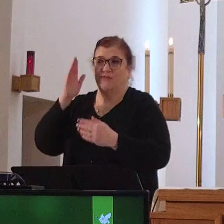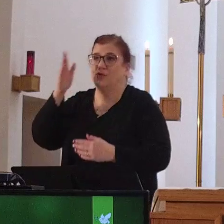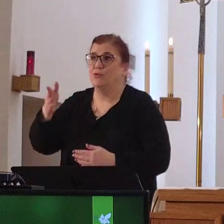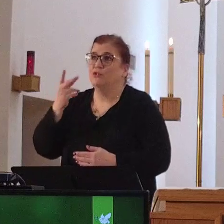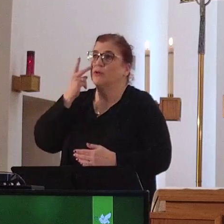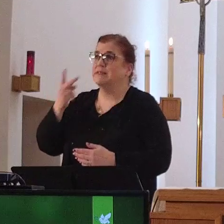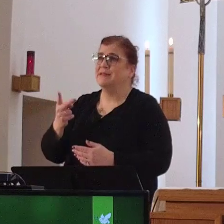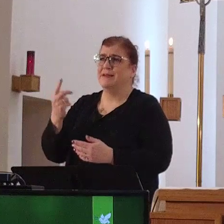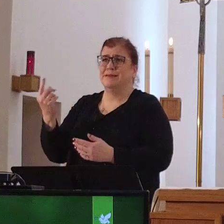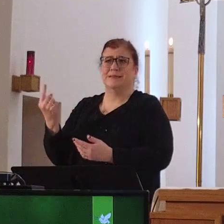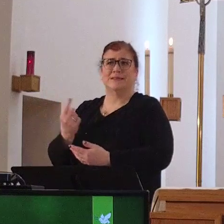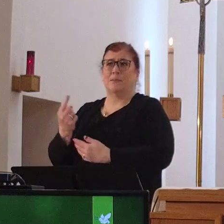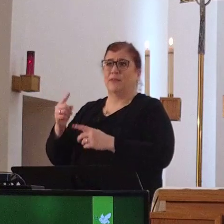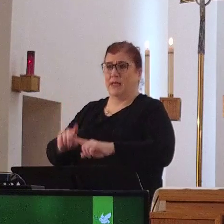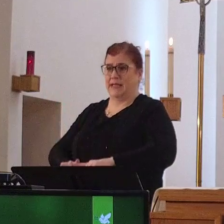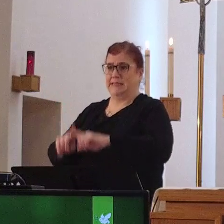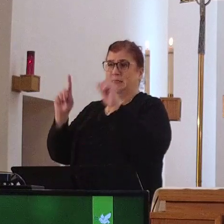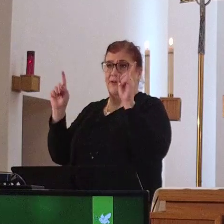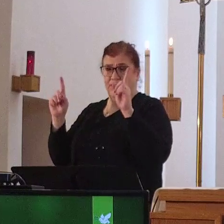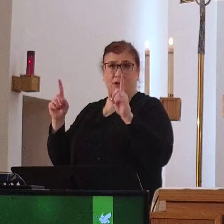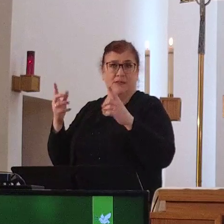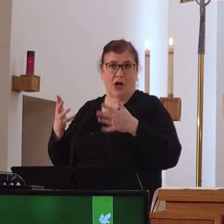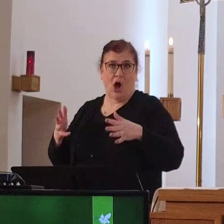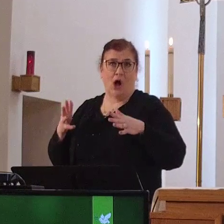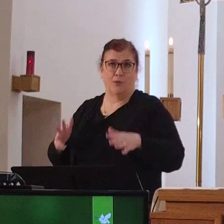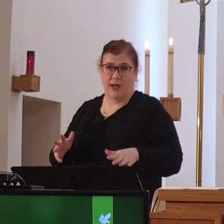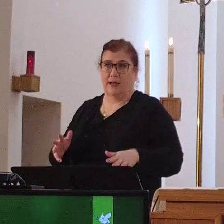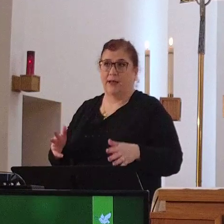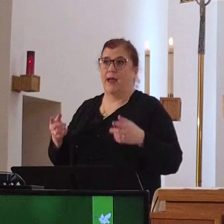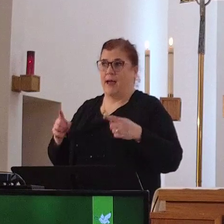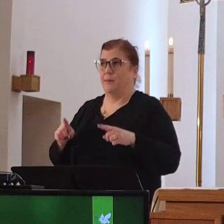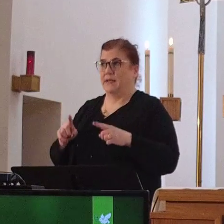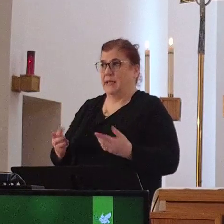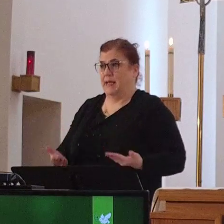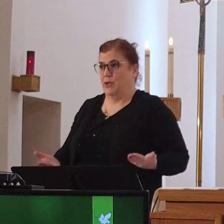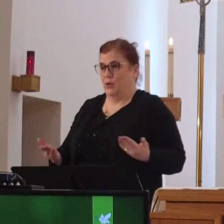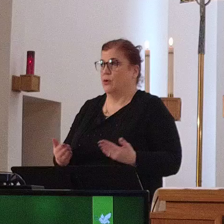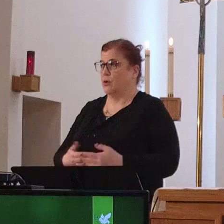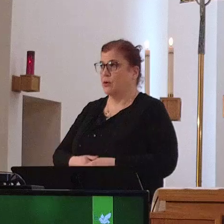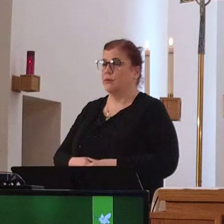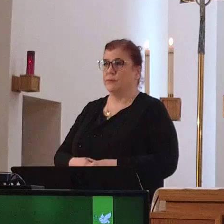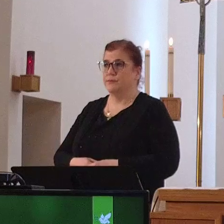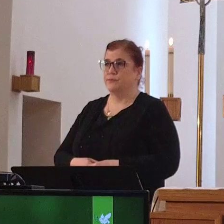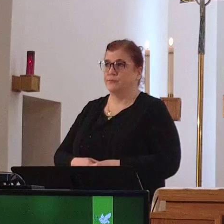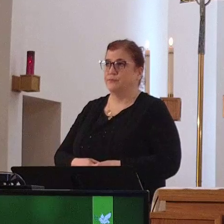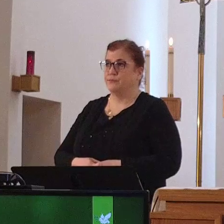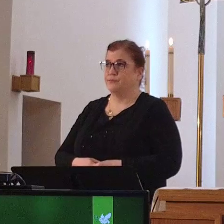and see that something different is already happening here.